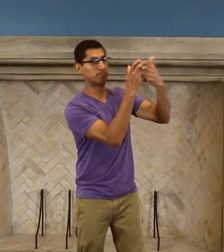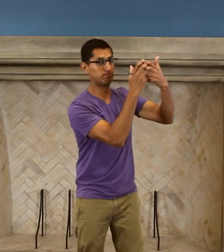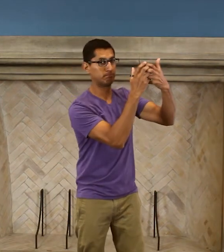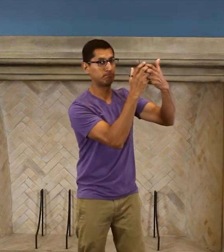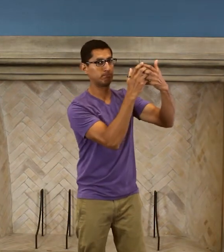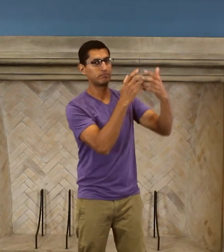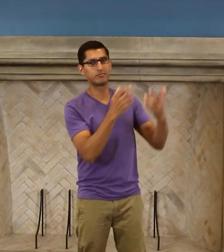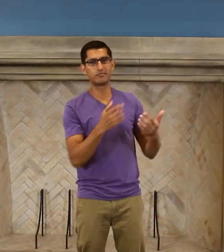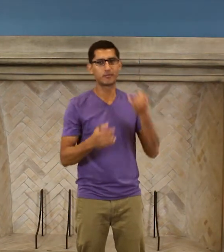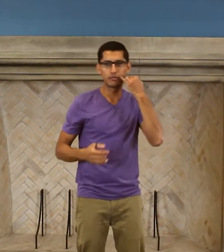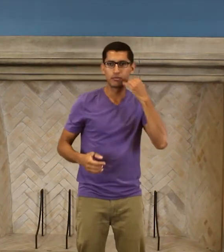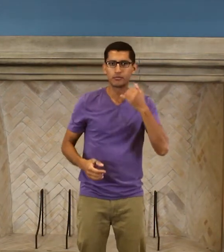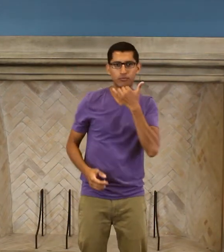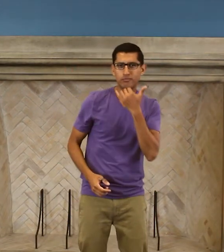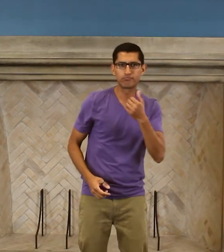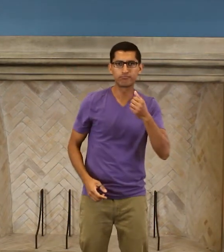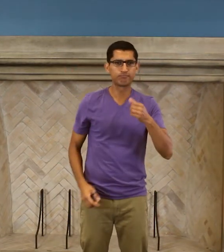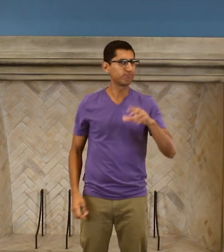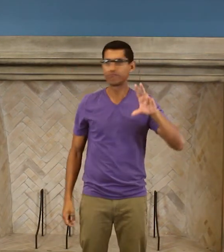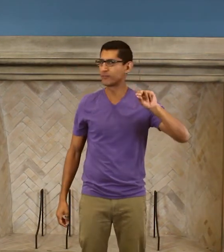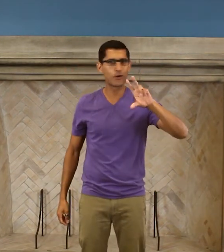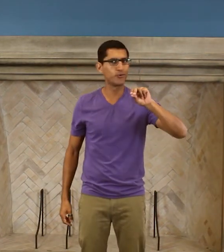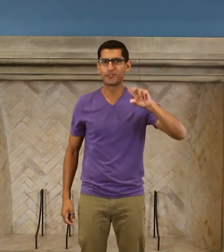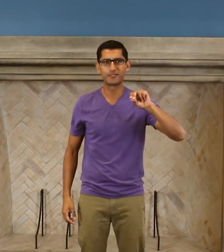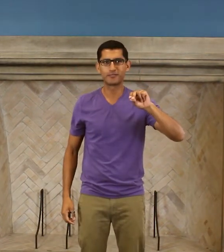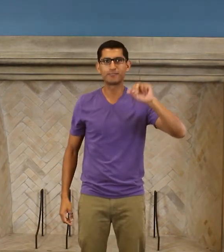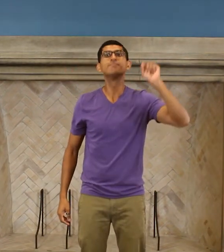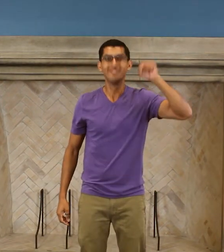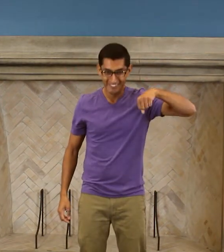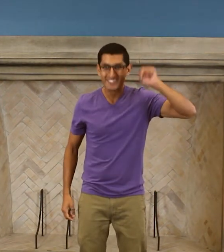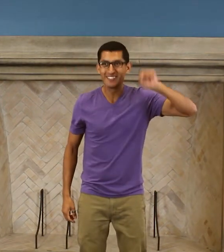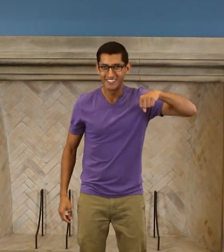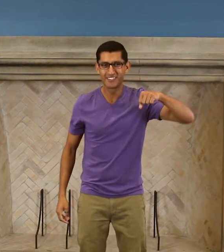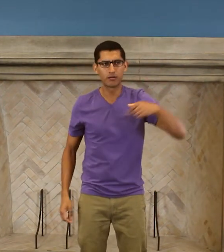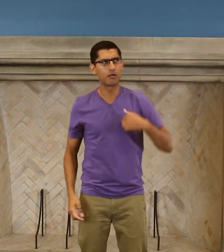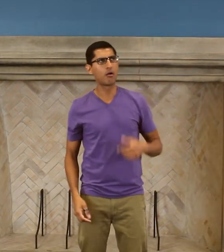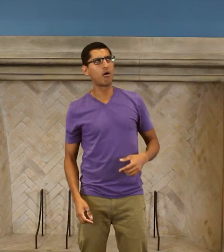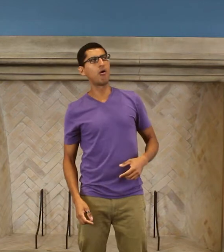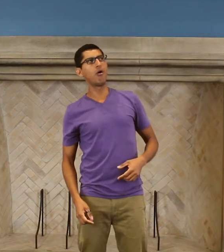kind of put them around and tried to guess until I was right. The